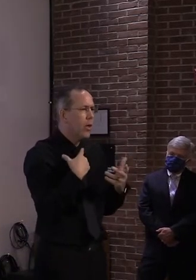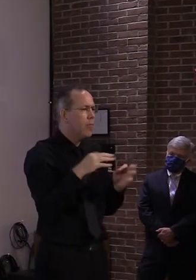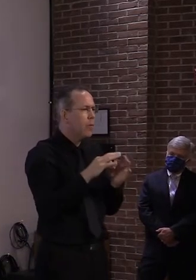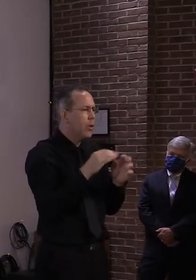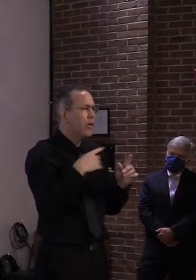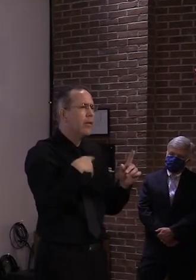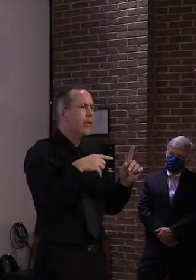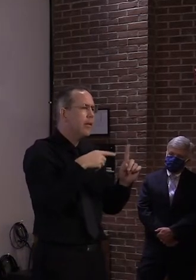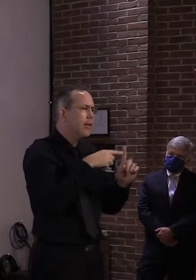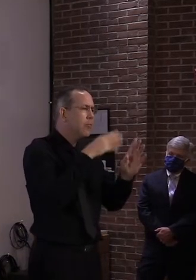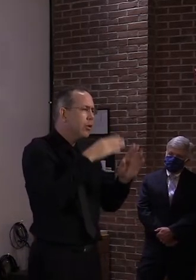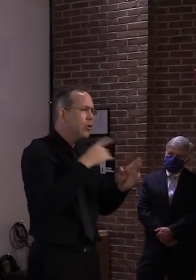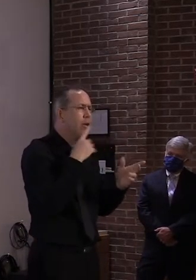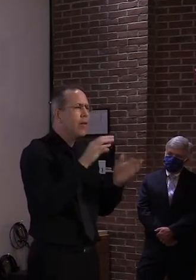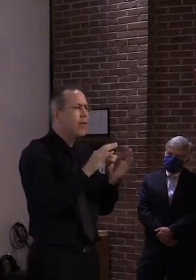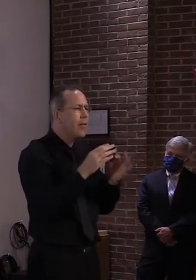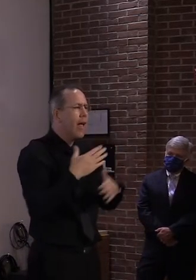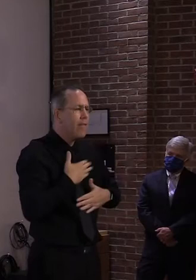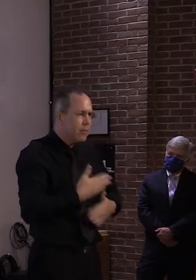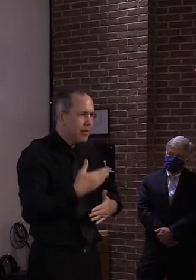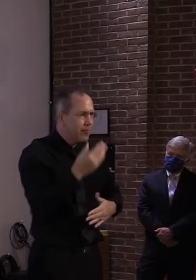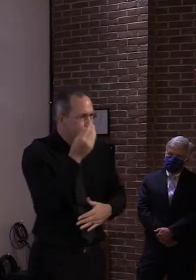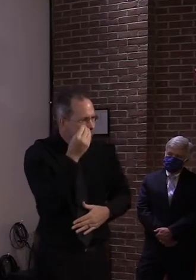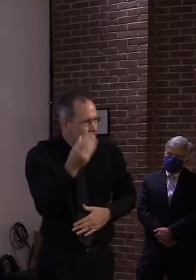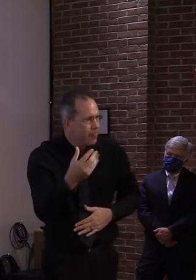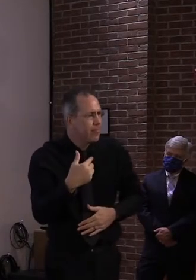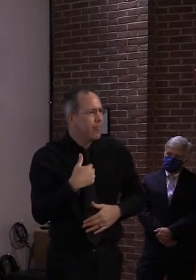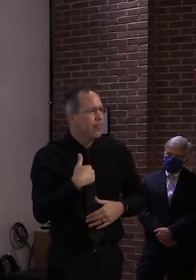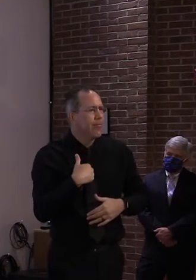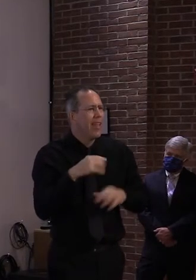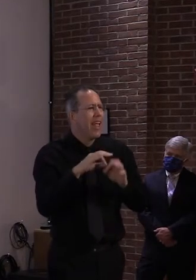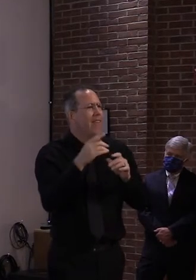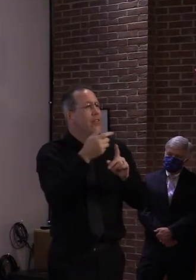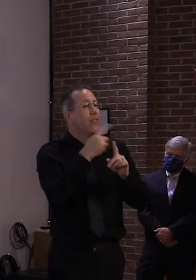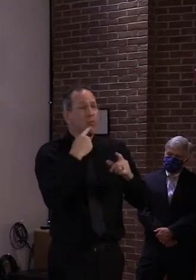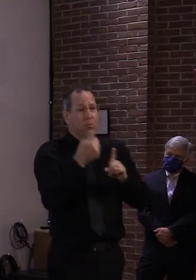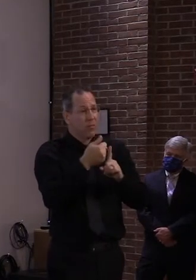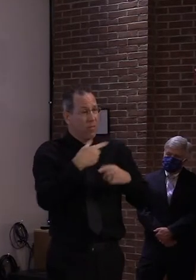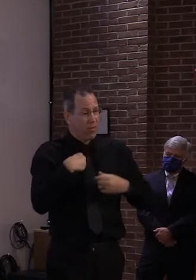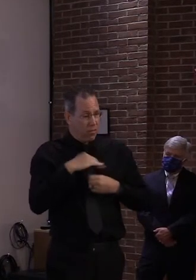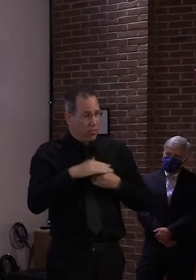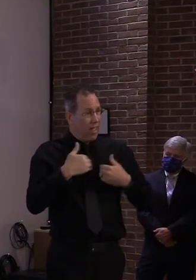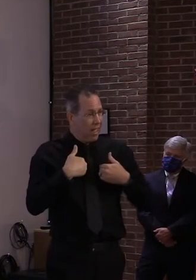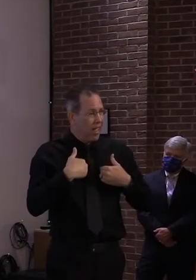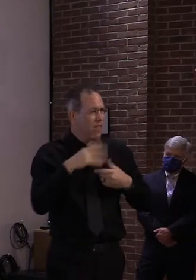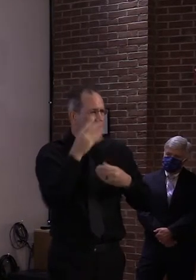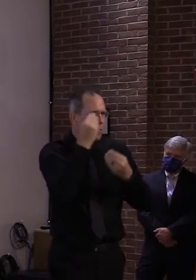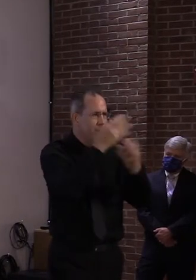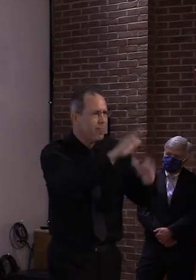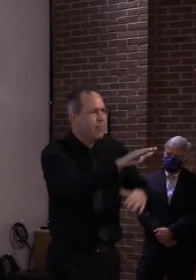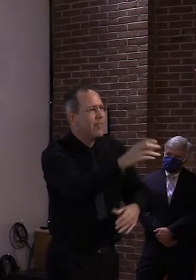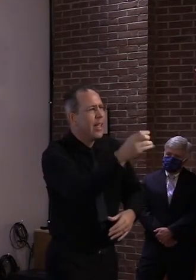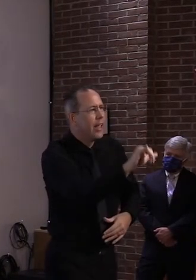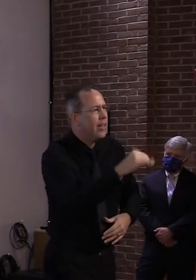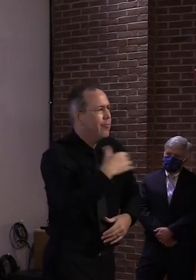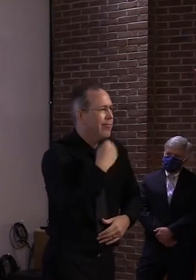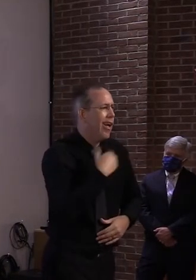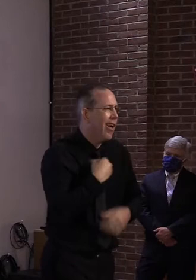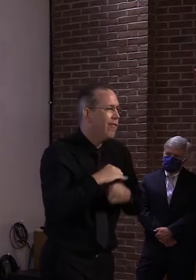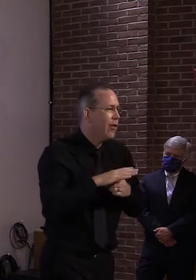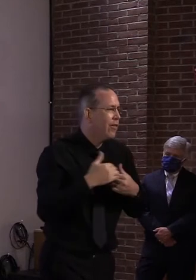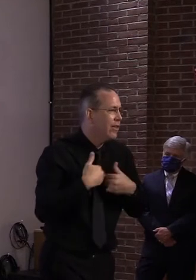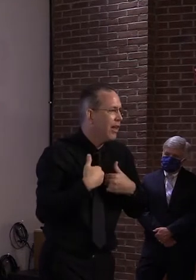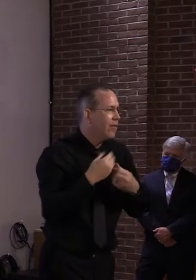on with their own condition, as well as who do they come into contact with. But with regard